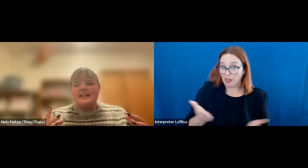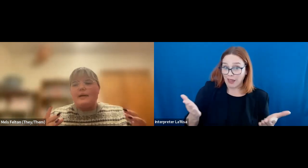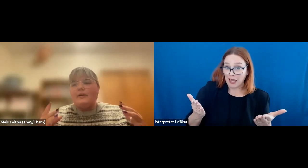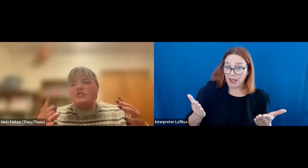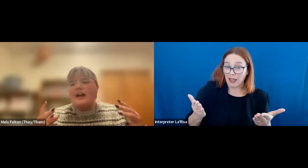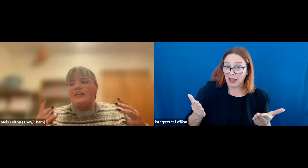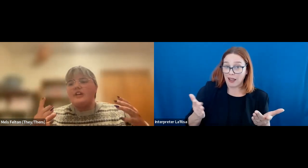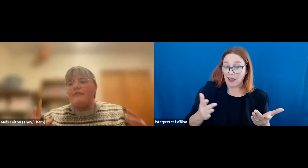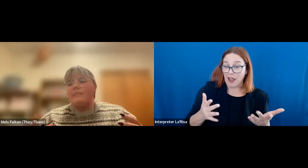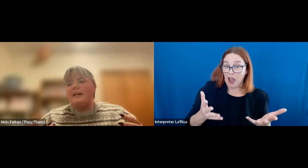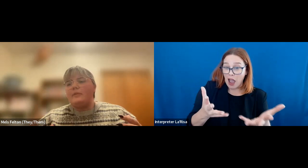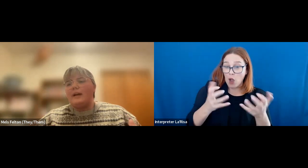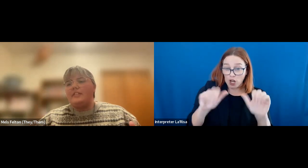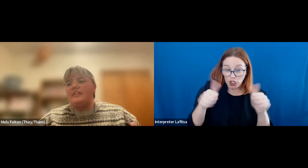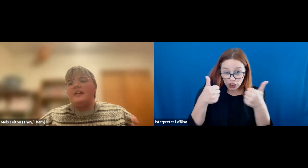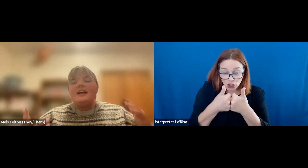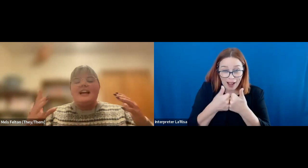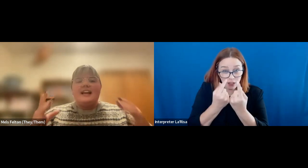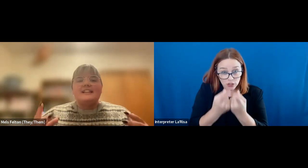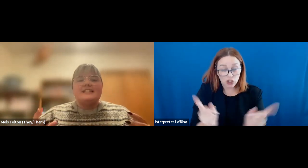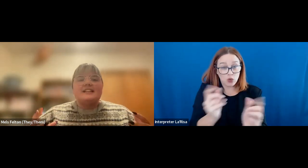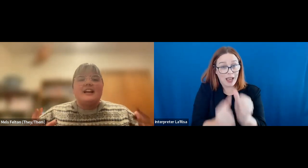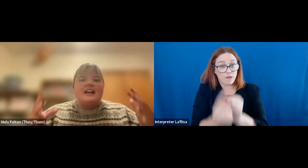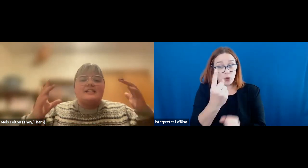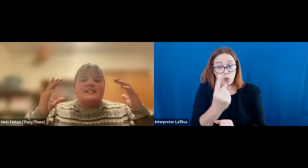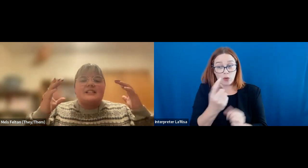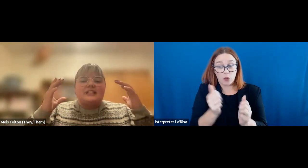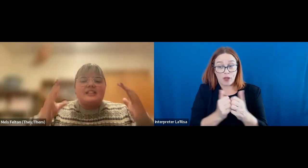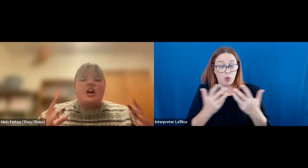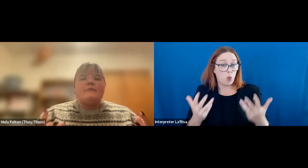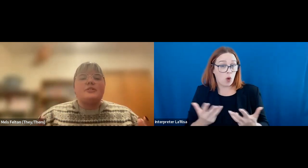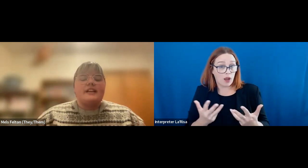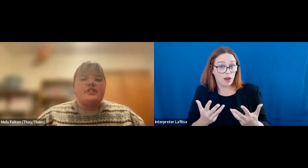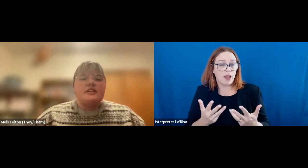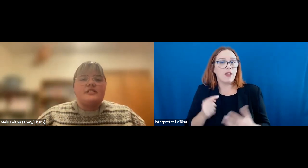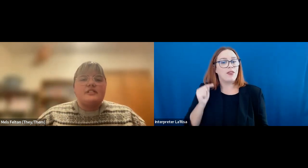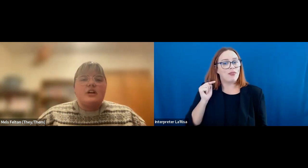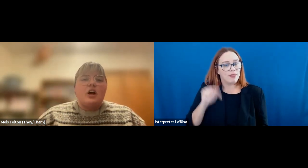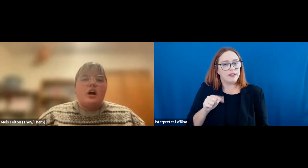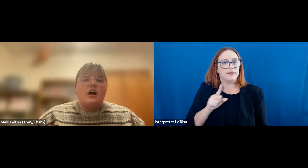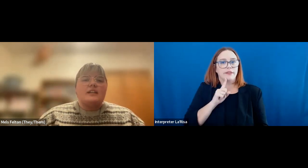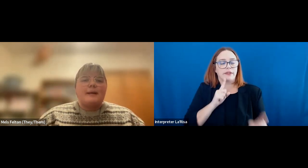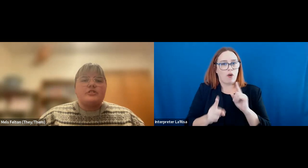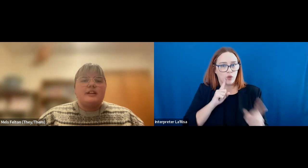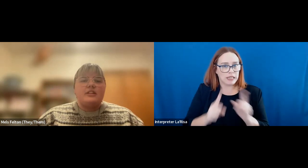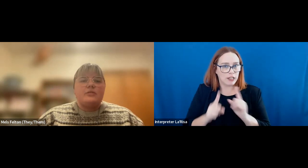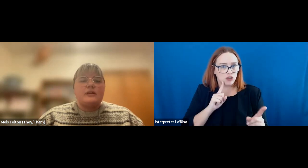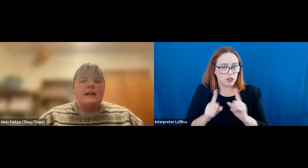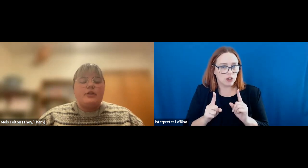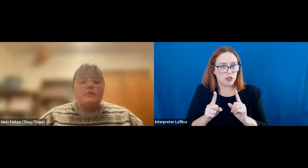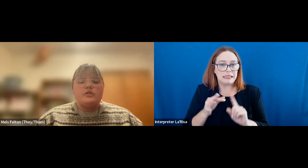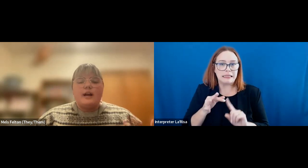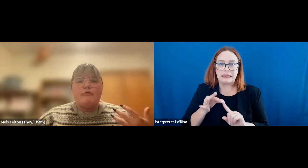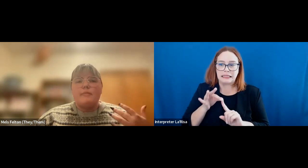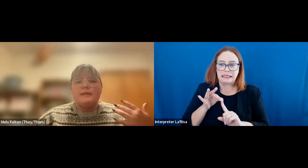that I think I want to challenge everybody with is these conversations, especially though